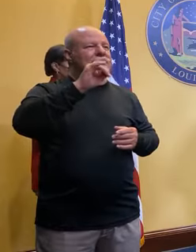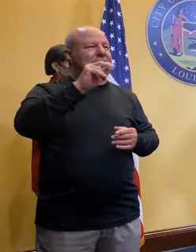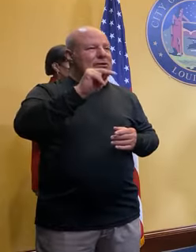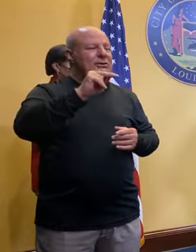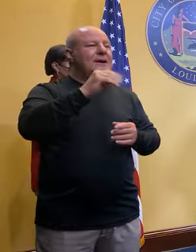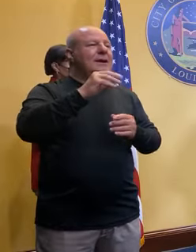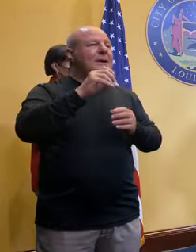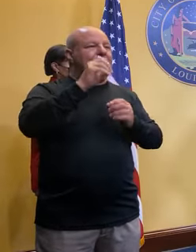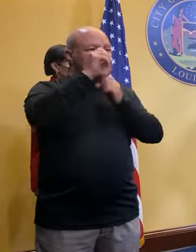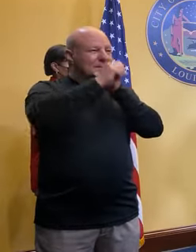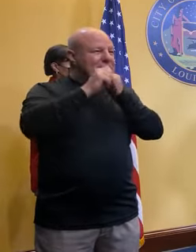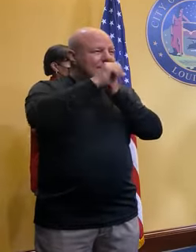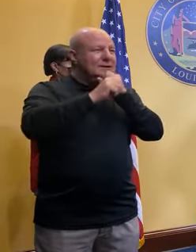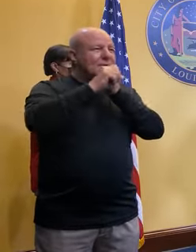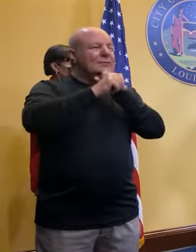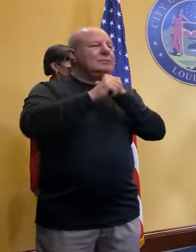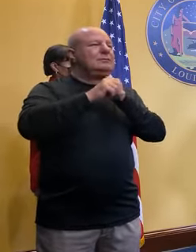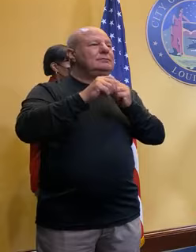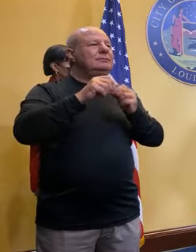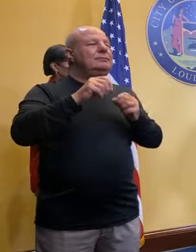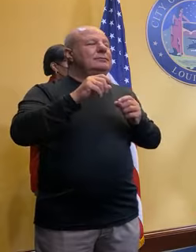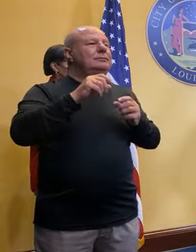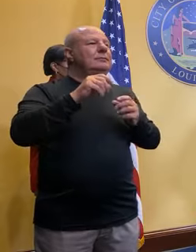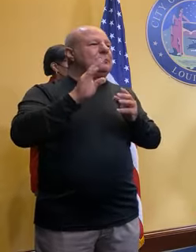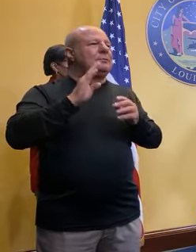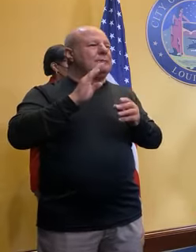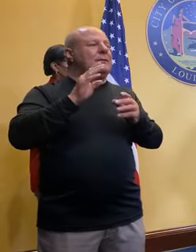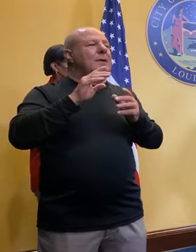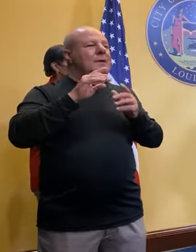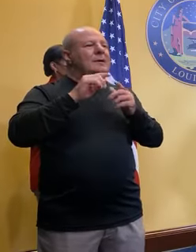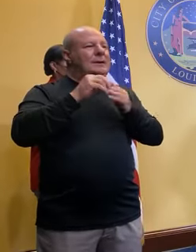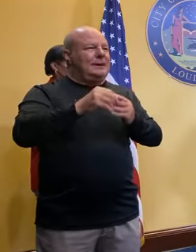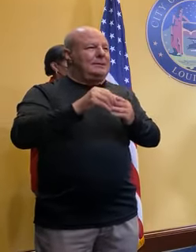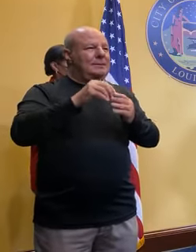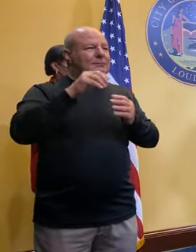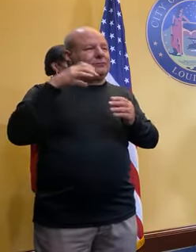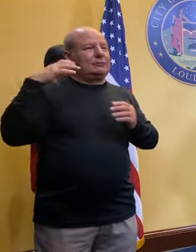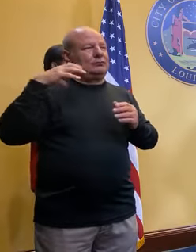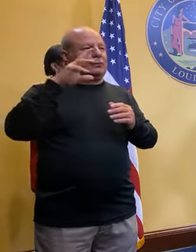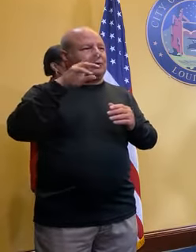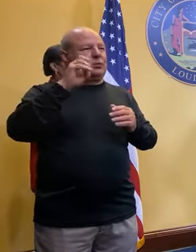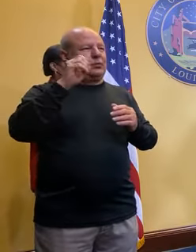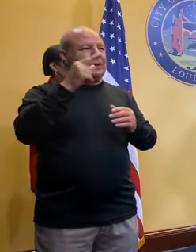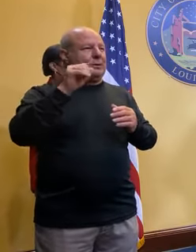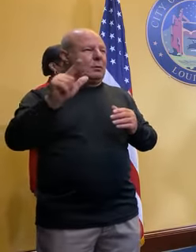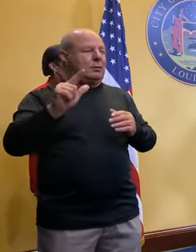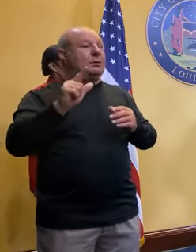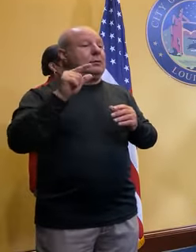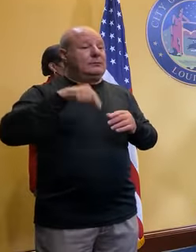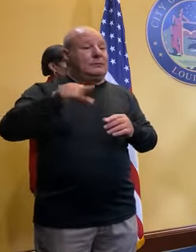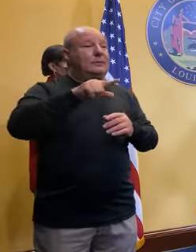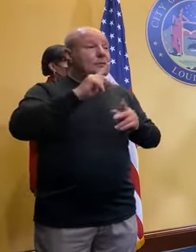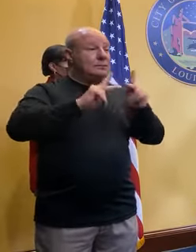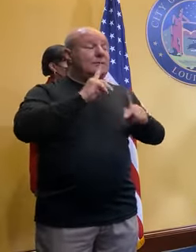and control board led by Dr. Claudia Regal. Those folks are working incredibly hard. You have